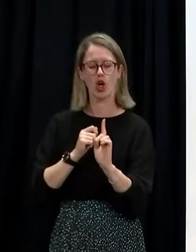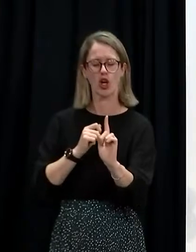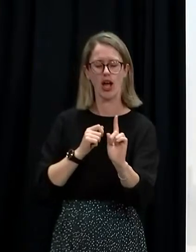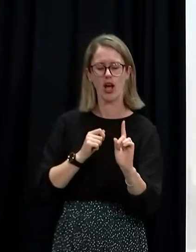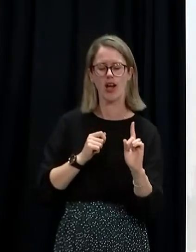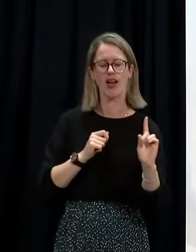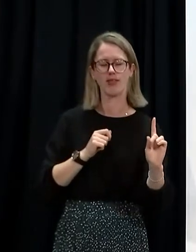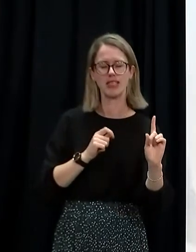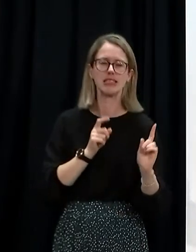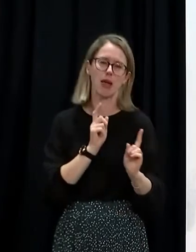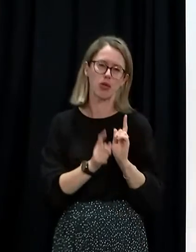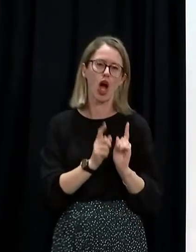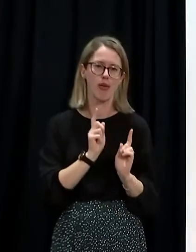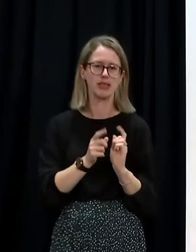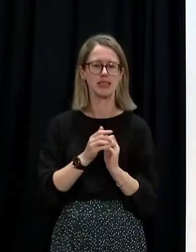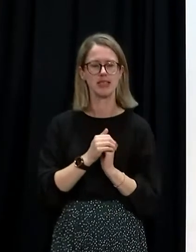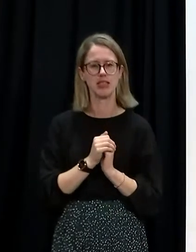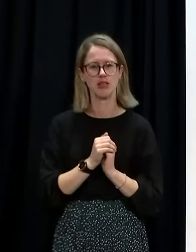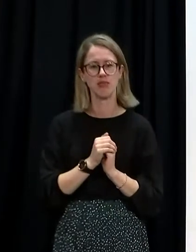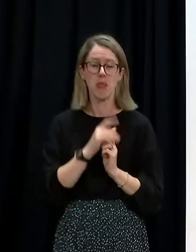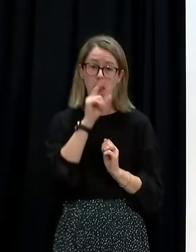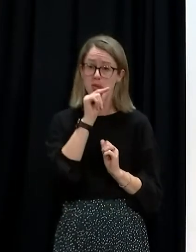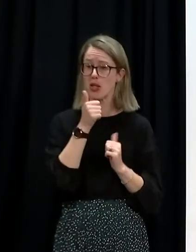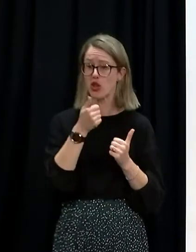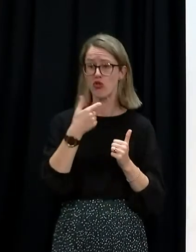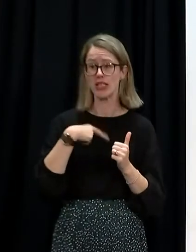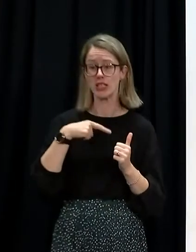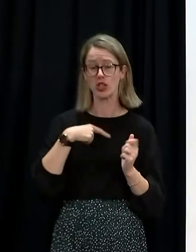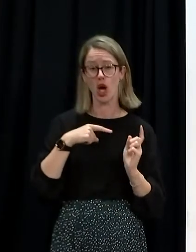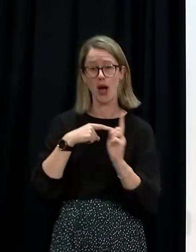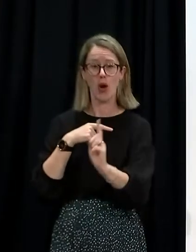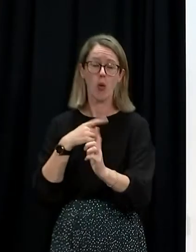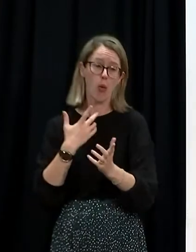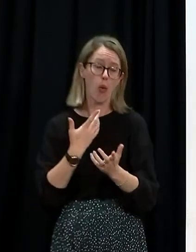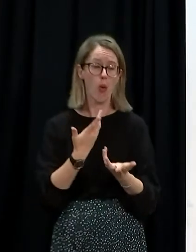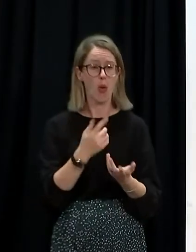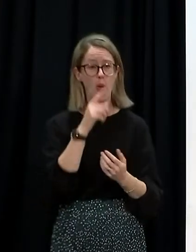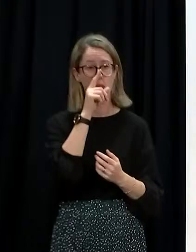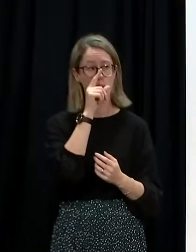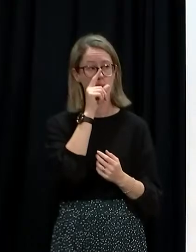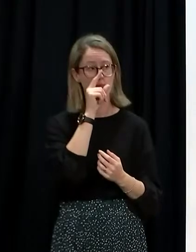person, and there may well be good reasons for that, or it may well be that